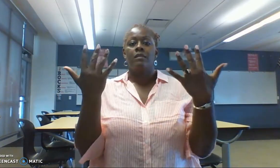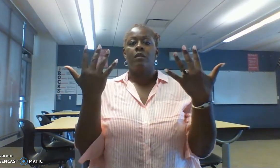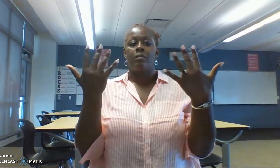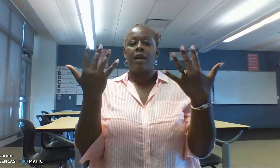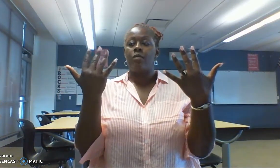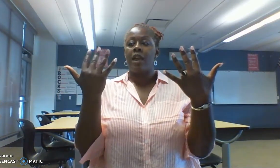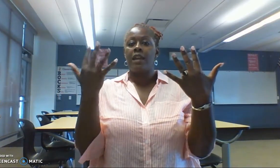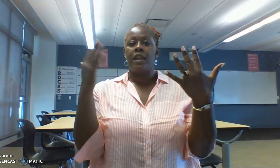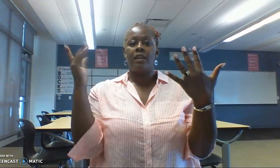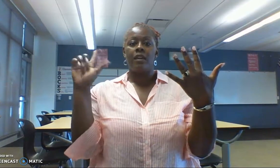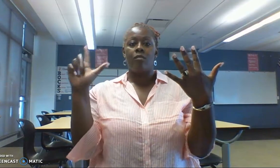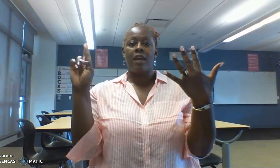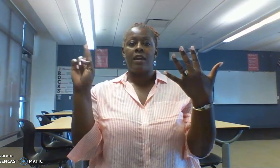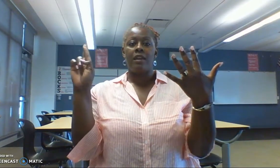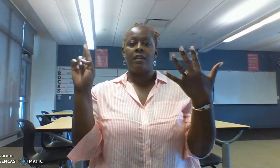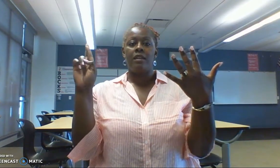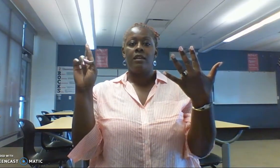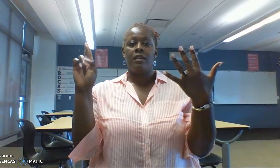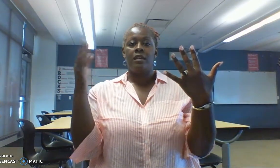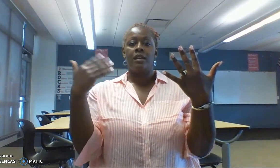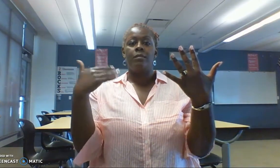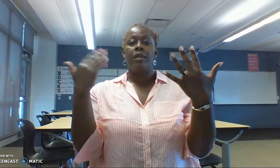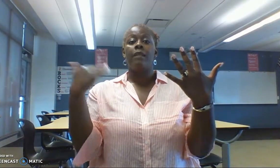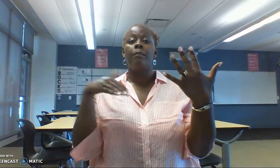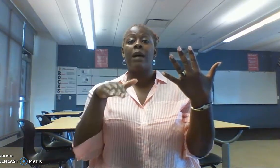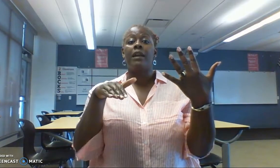So my right hand, I'm right-handed, is going to be on the bottom.